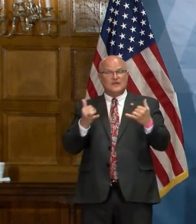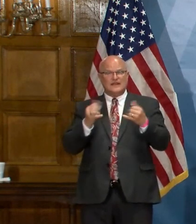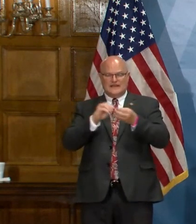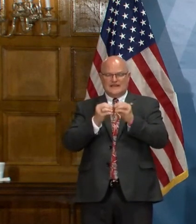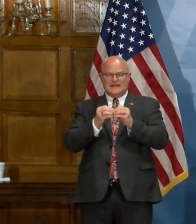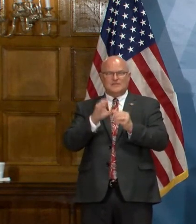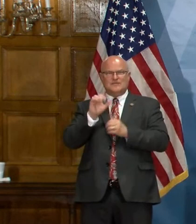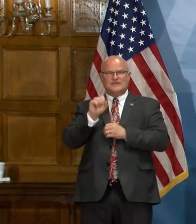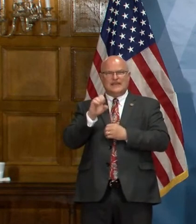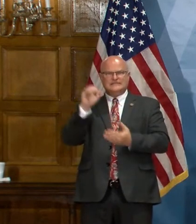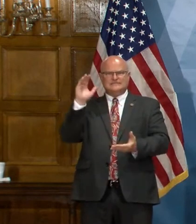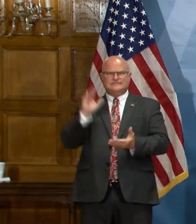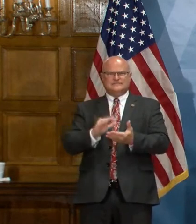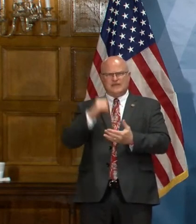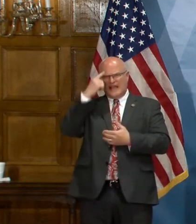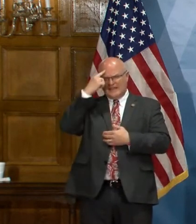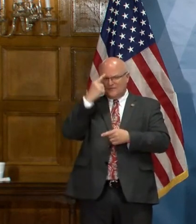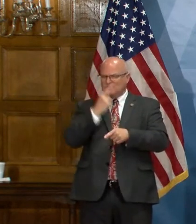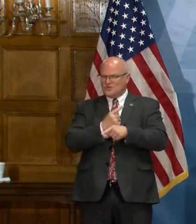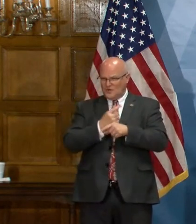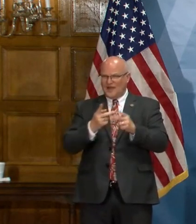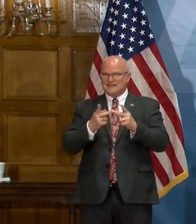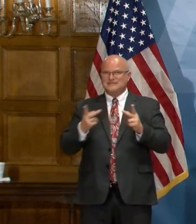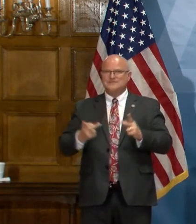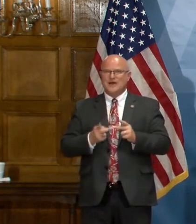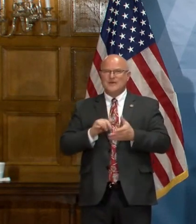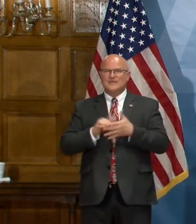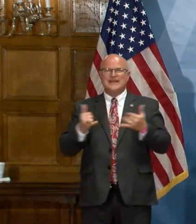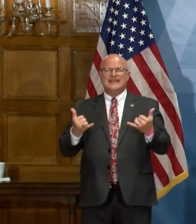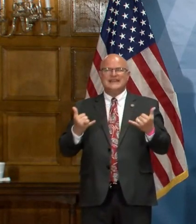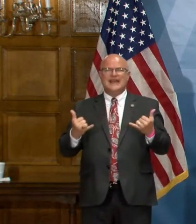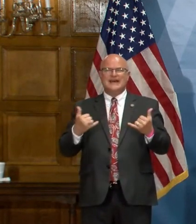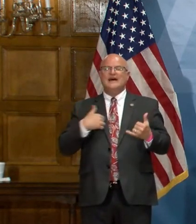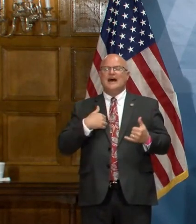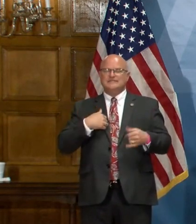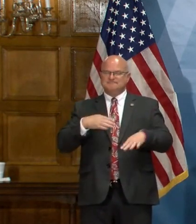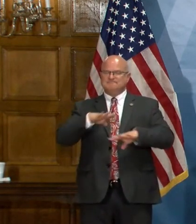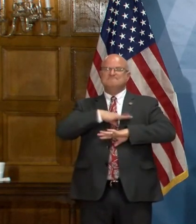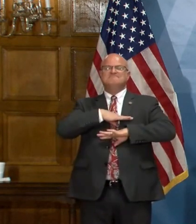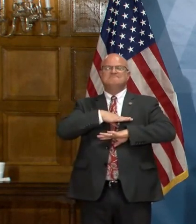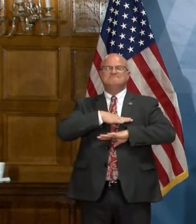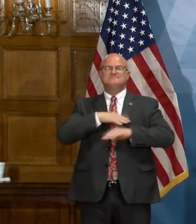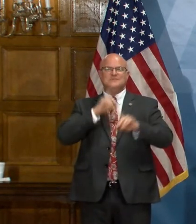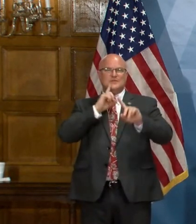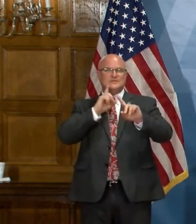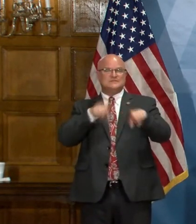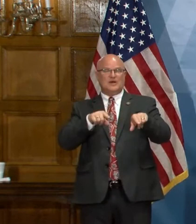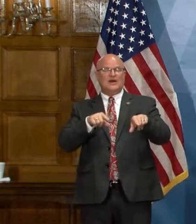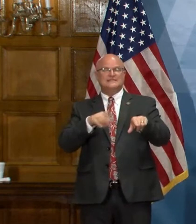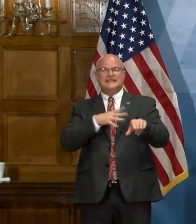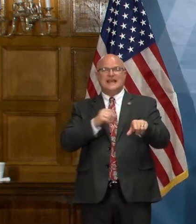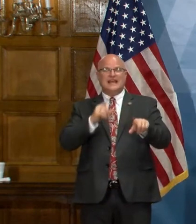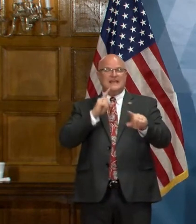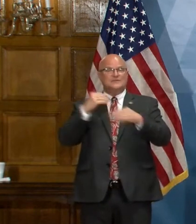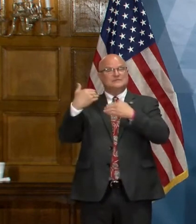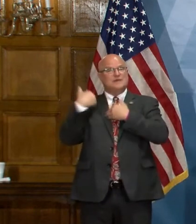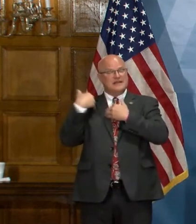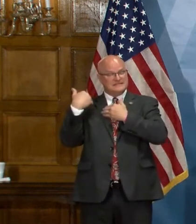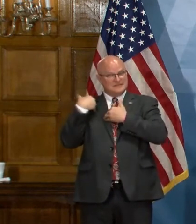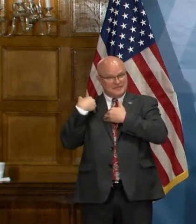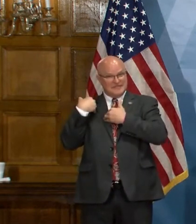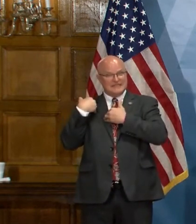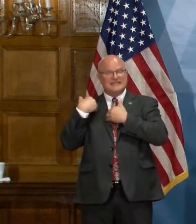number of cases. I think we're at the right spot with that, and I've been very pleased with the response and the